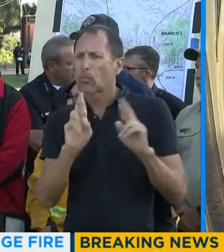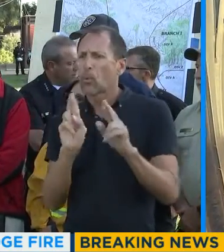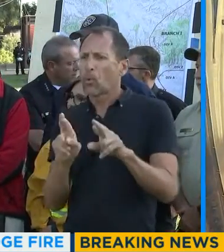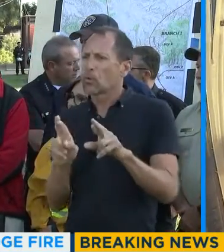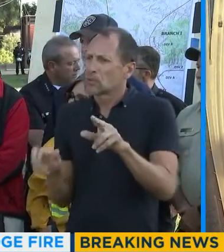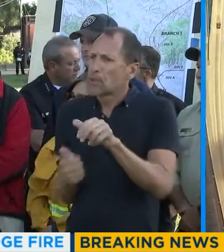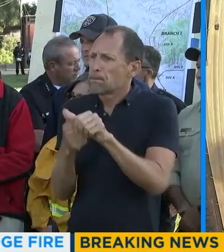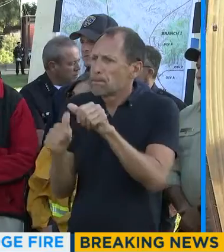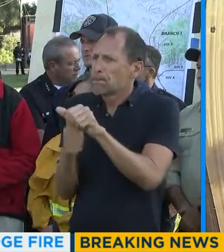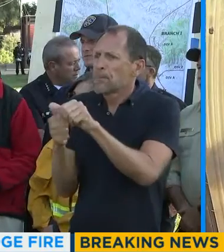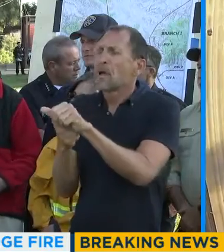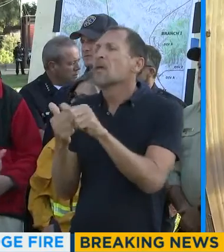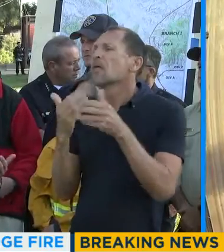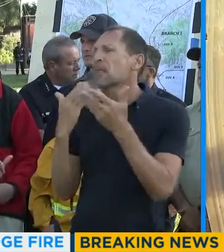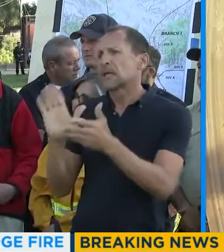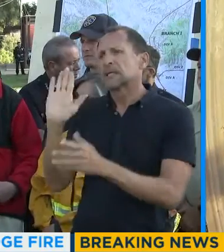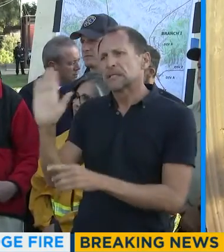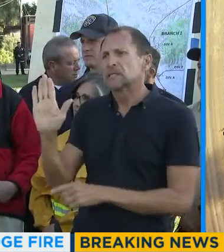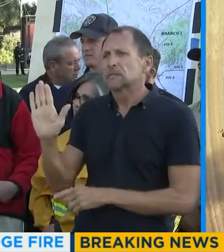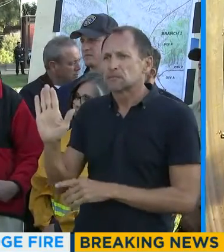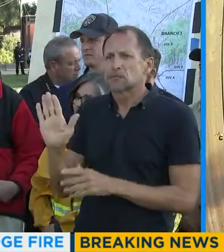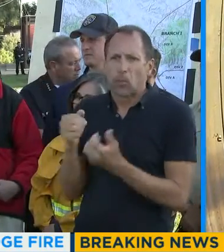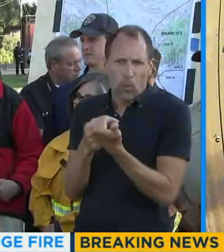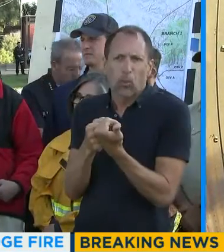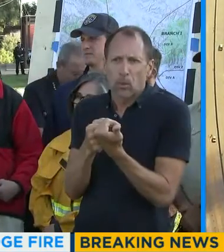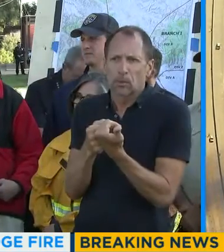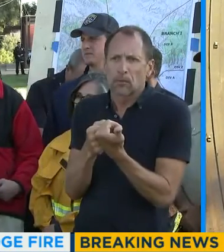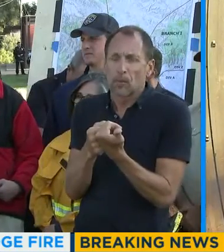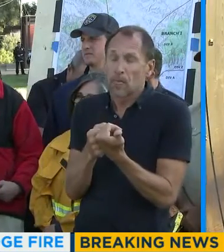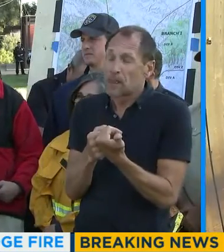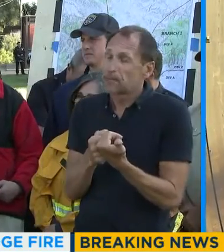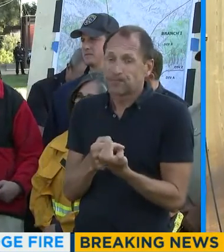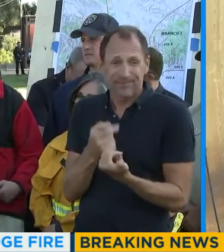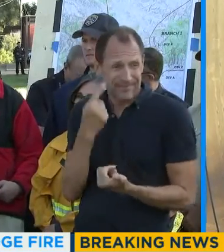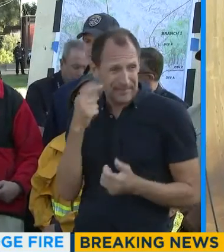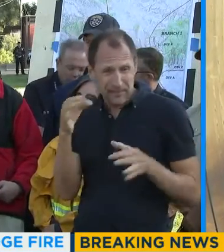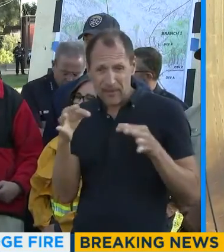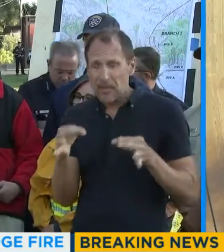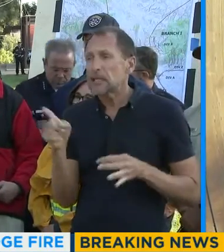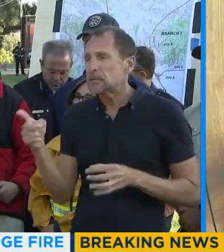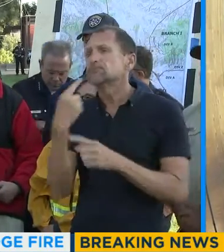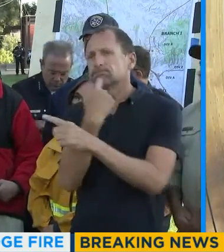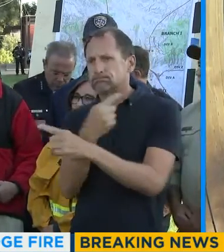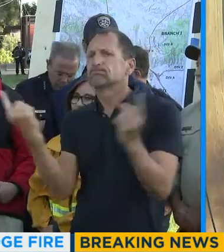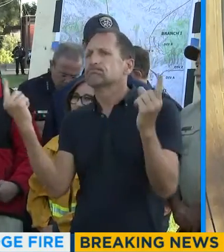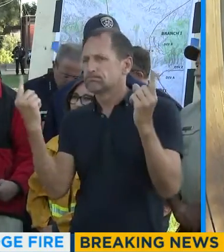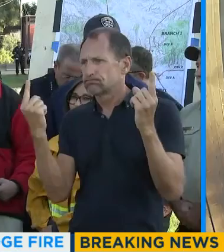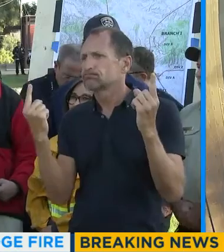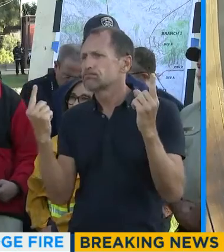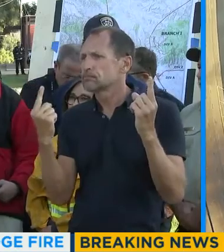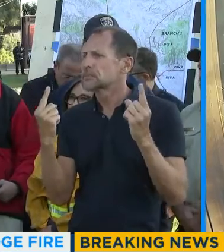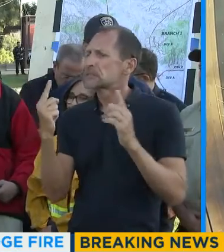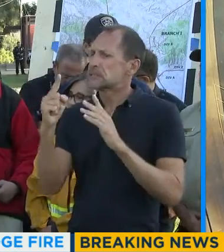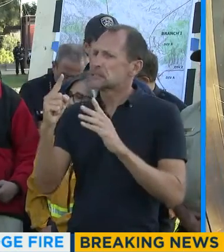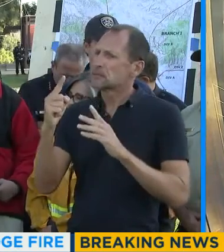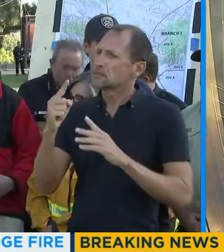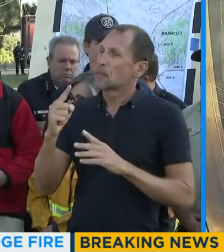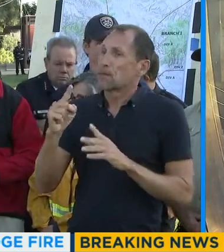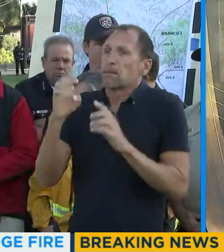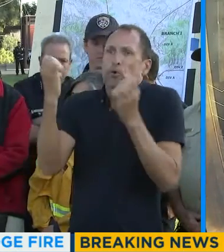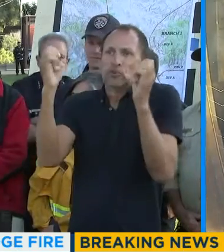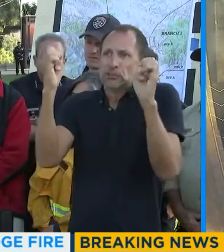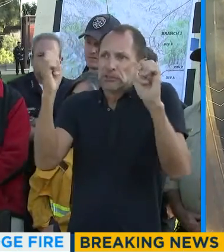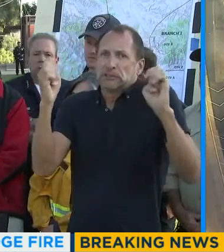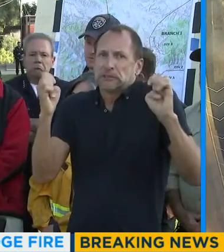to thank the governor for his support. As the senator mentioned, he has issued a declaration of emergency that has been received by the County of Los